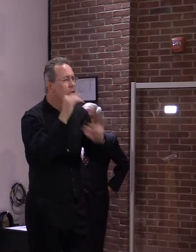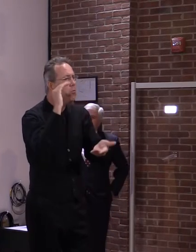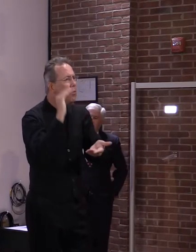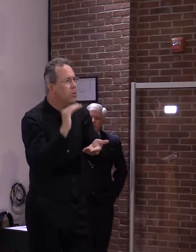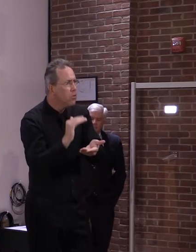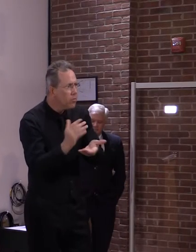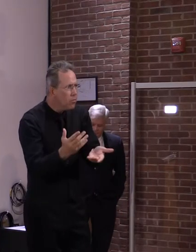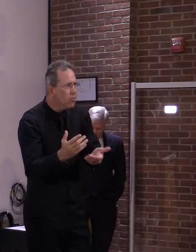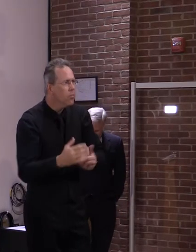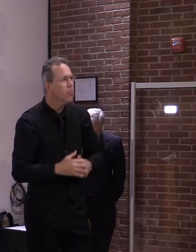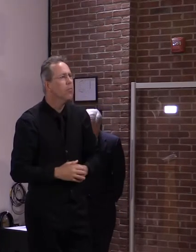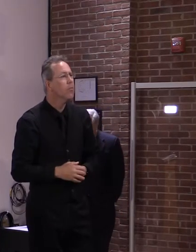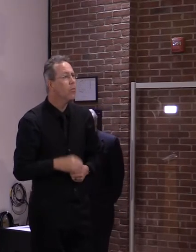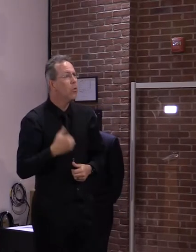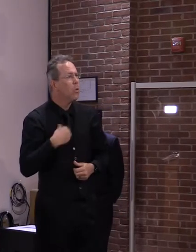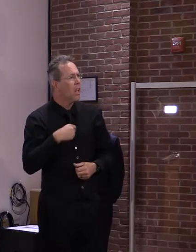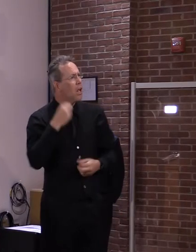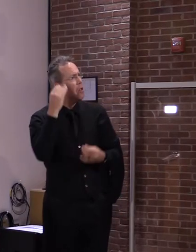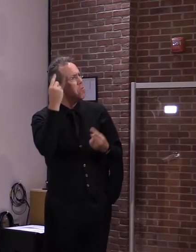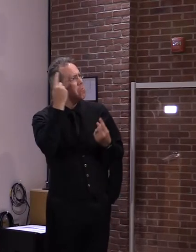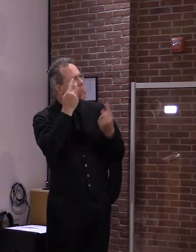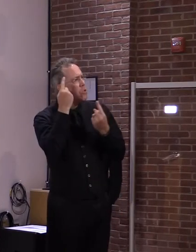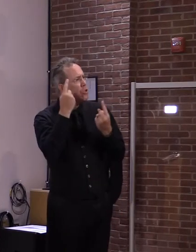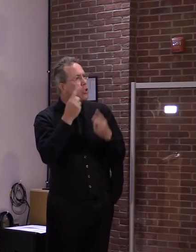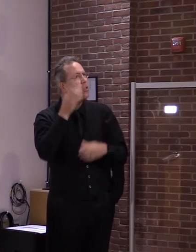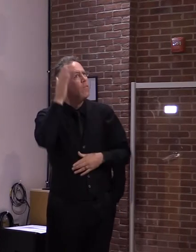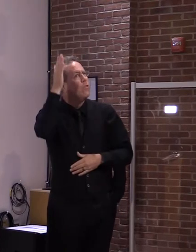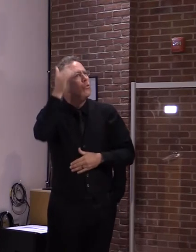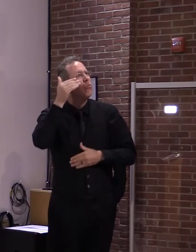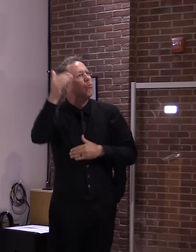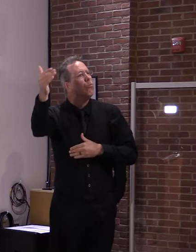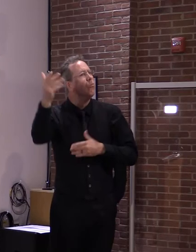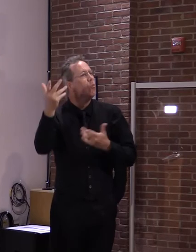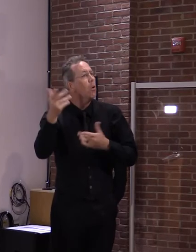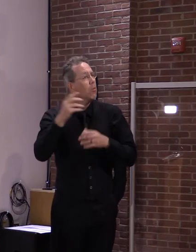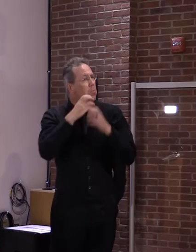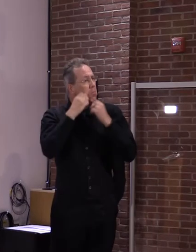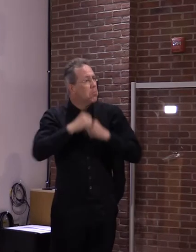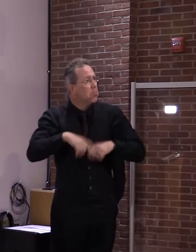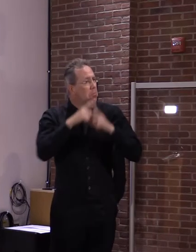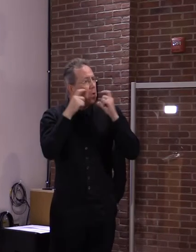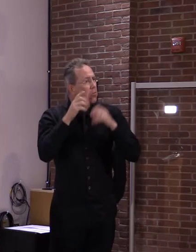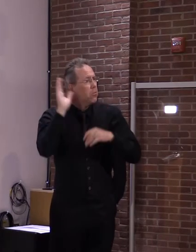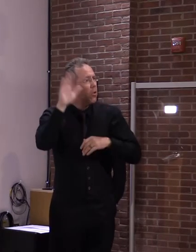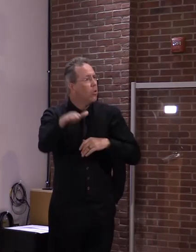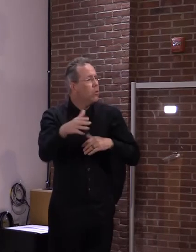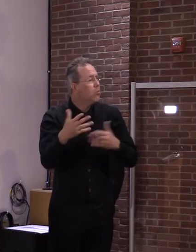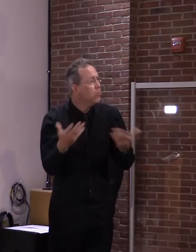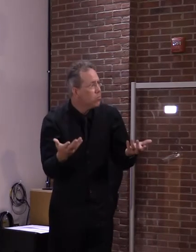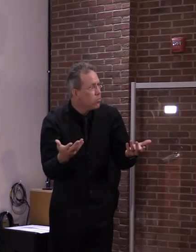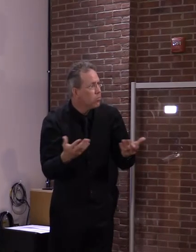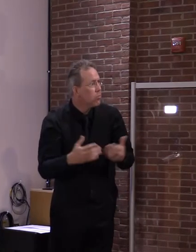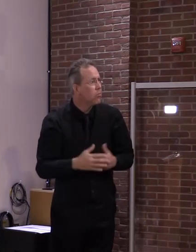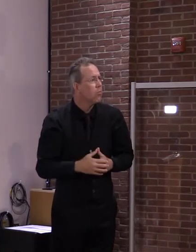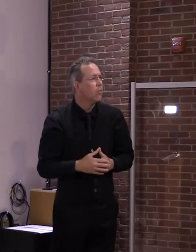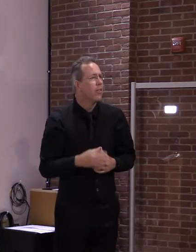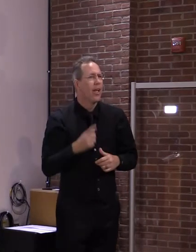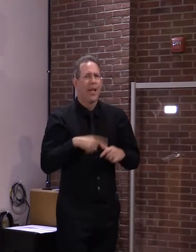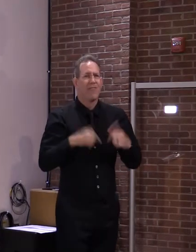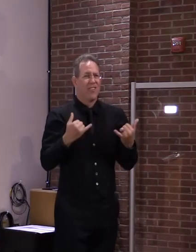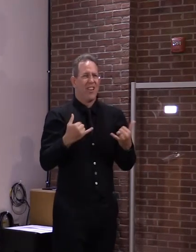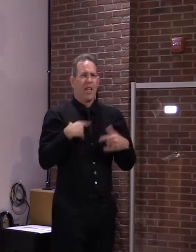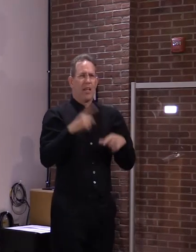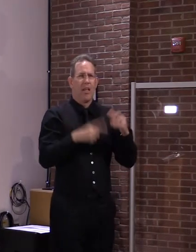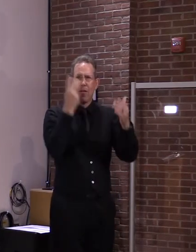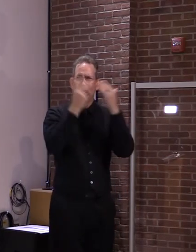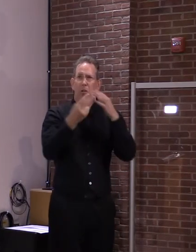virus had a resurgence around the country for some reason, which I can't really see forecasting at this point in time with